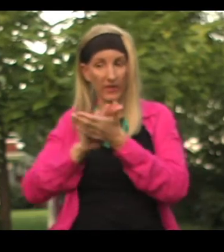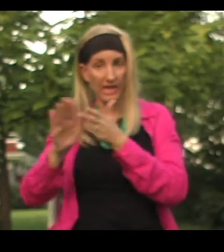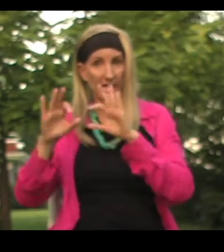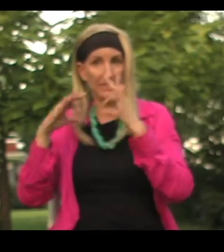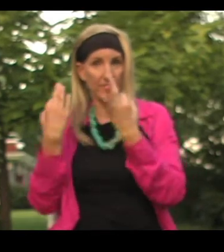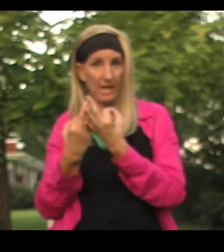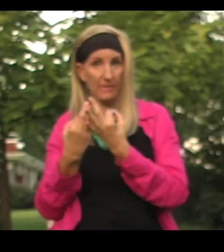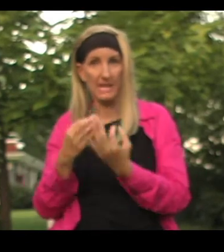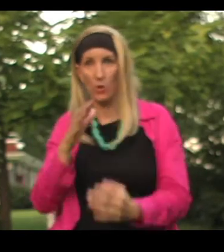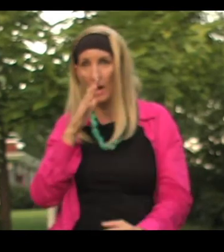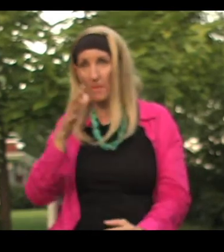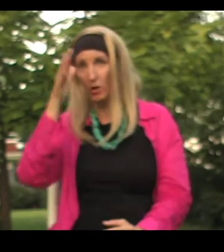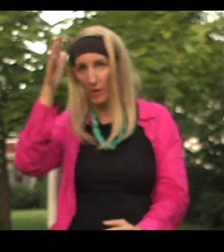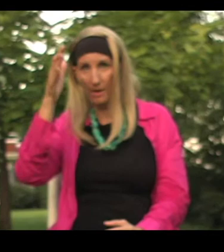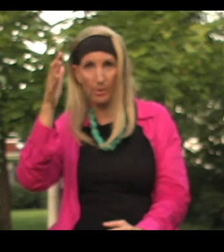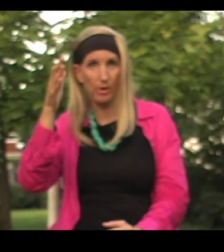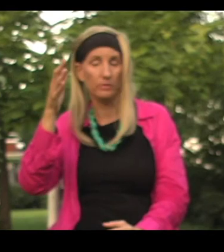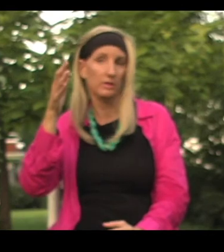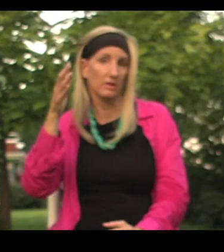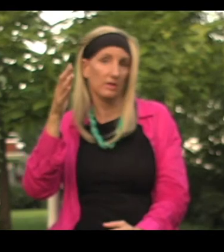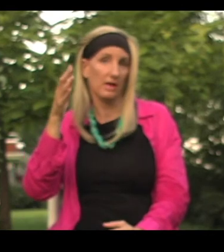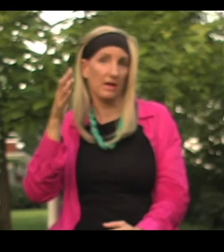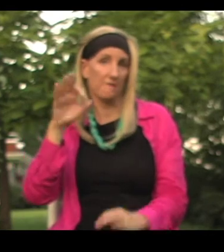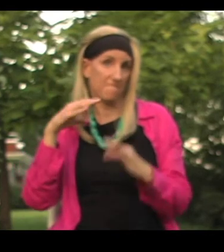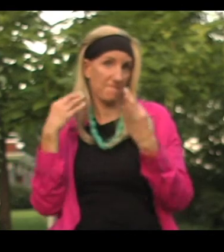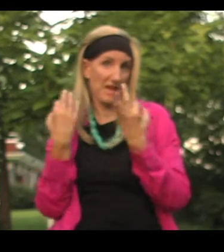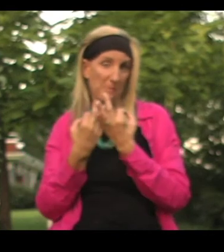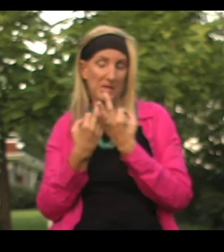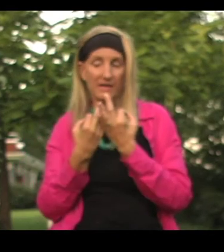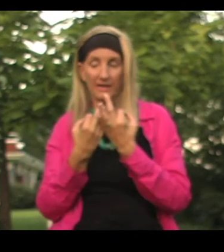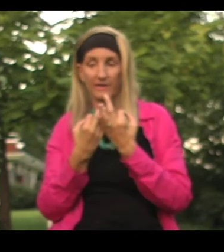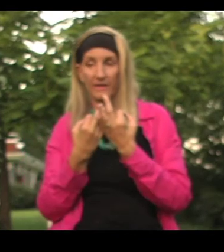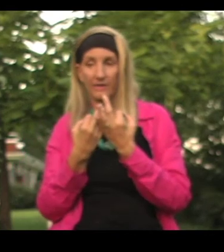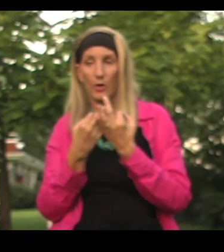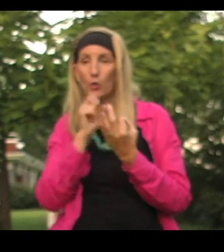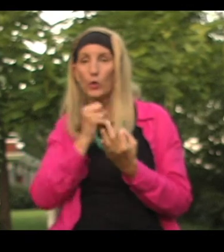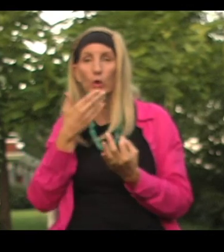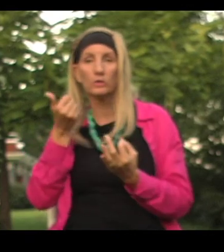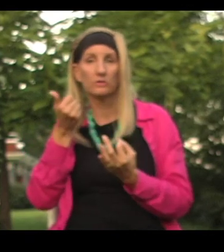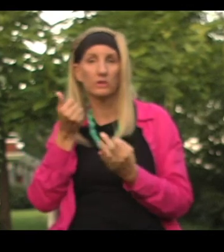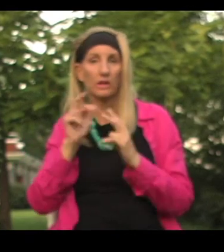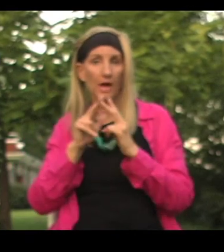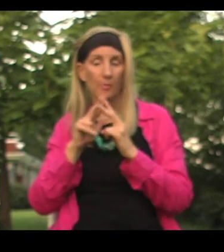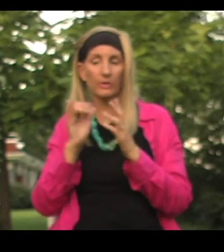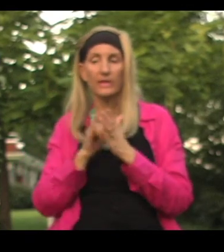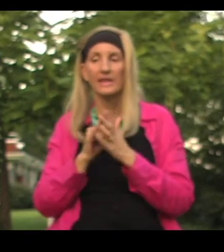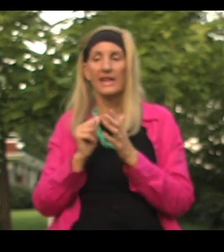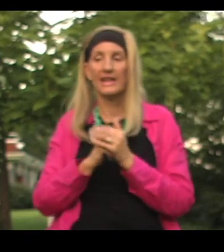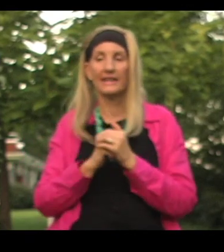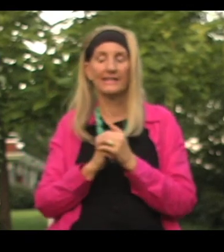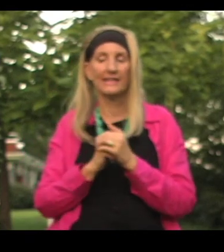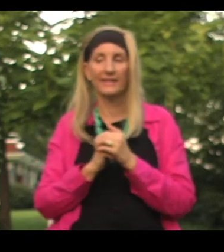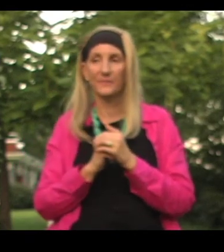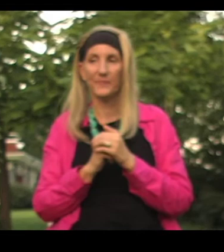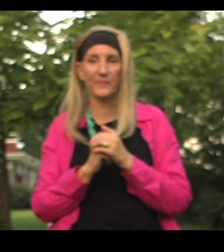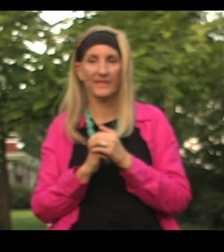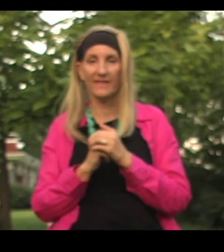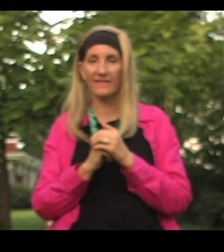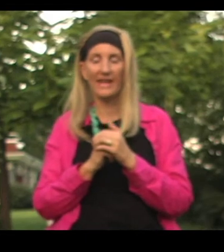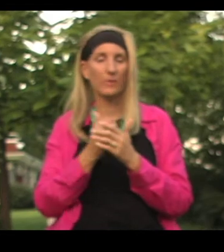nice family, a grandma, grandpa family, an older couple, and they were